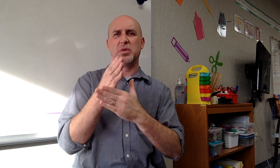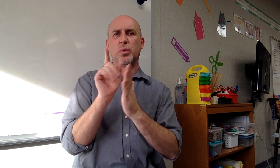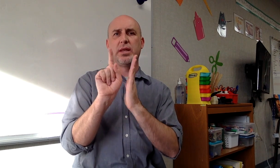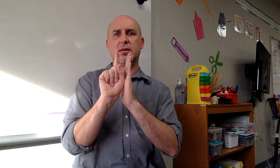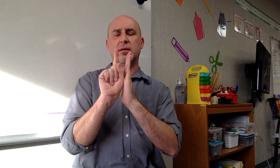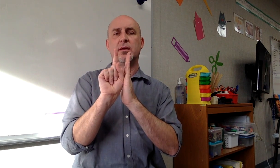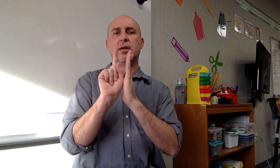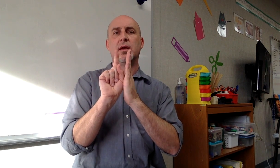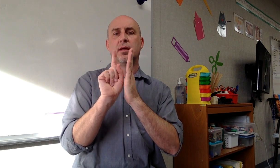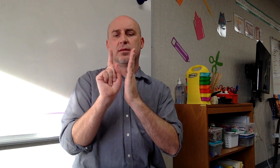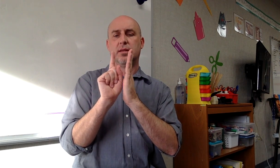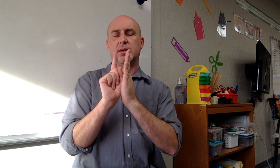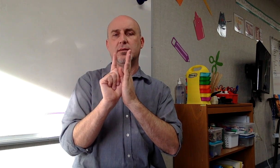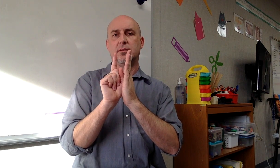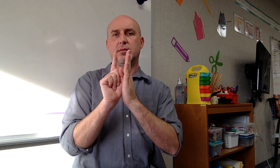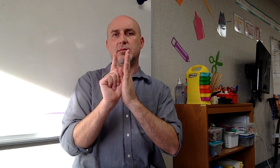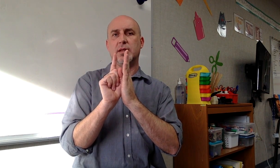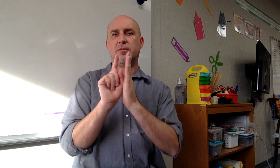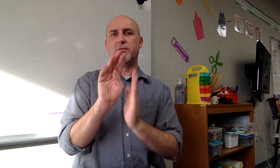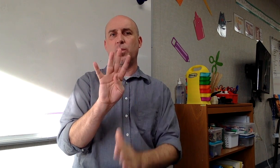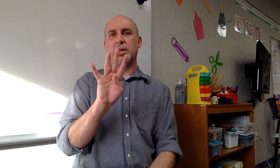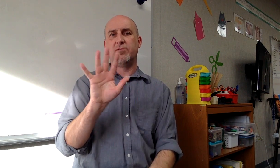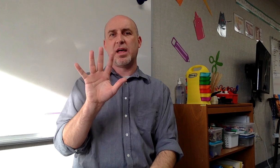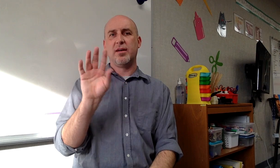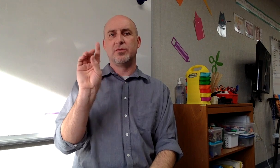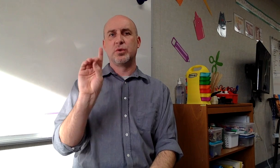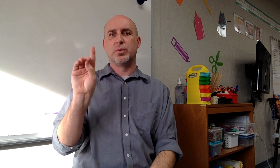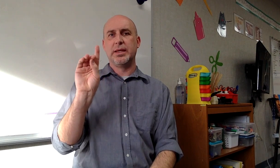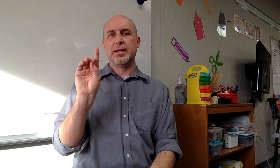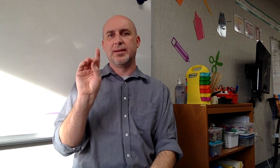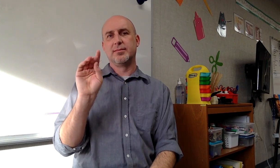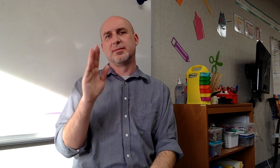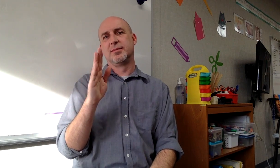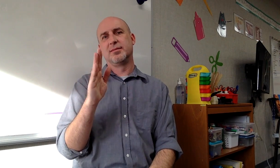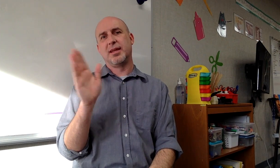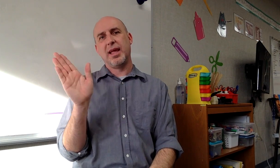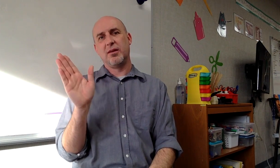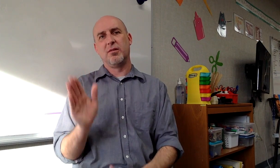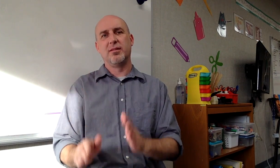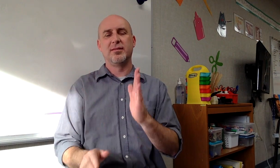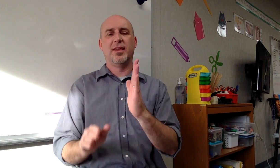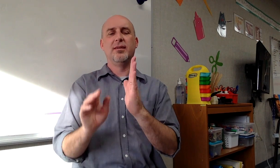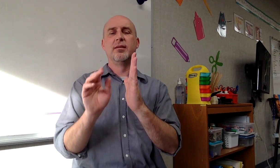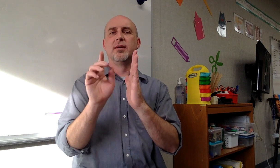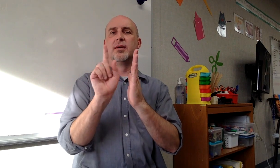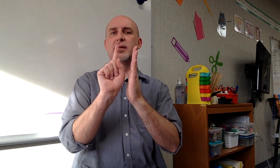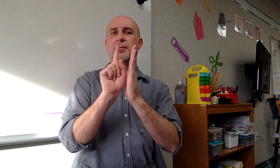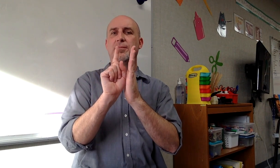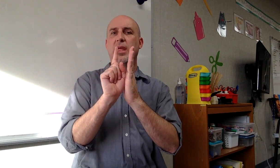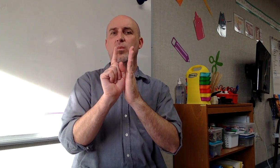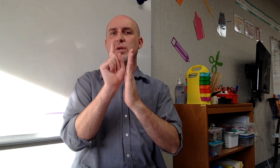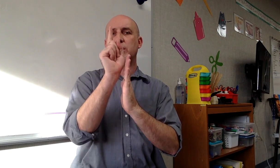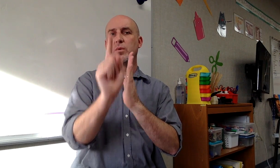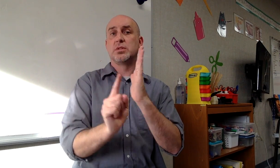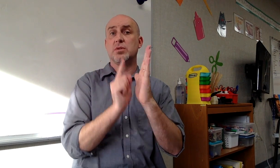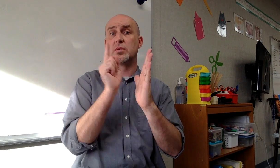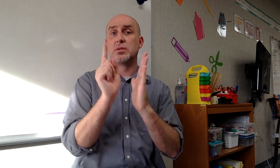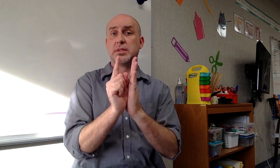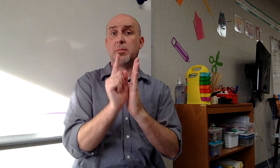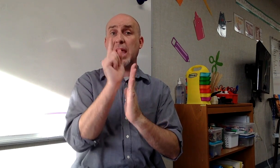like at a 45-degree angle, okay? And we're gonna go in a circle and stop,